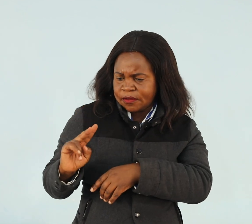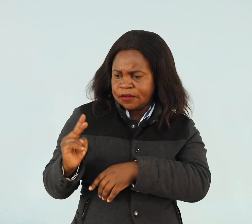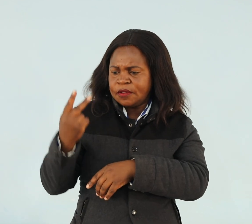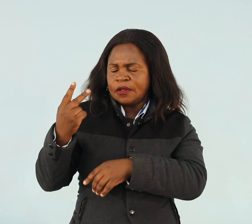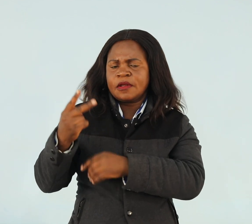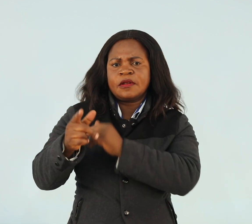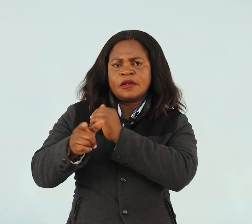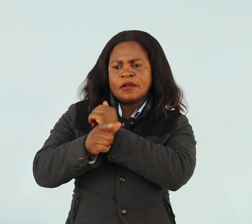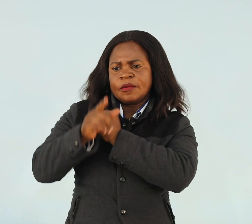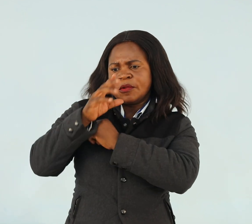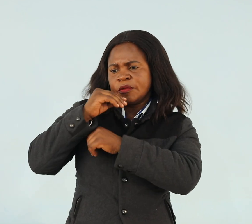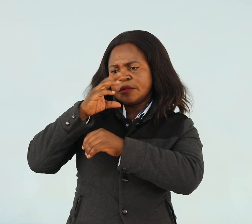Speakers.